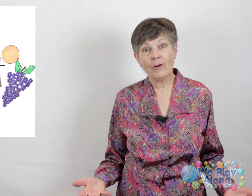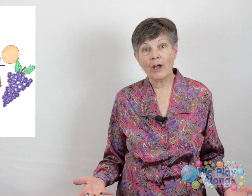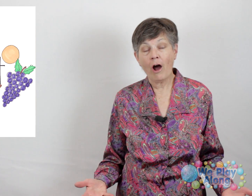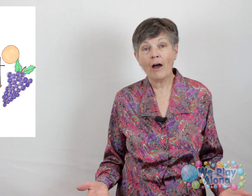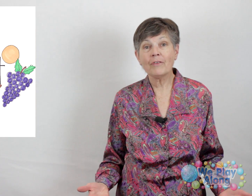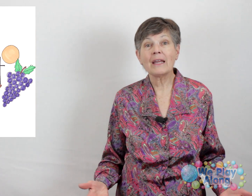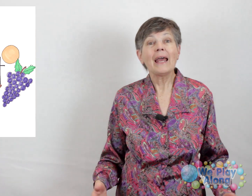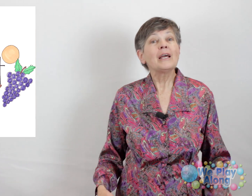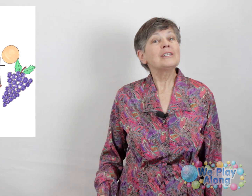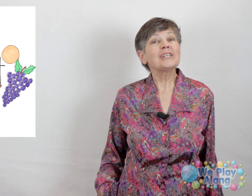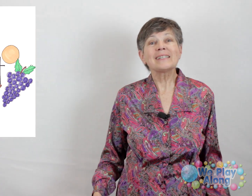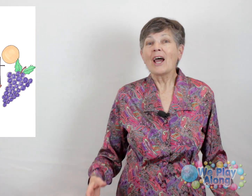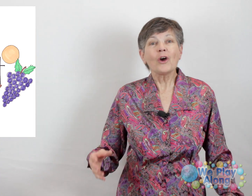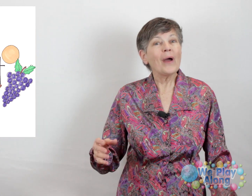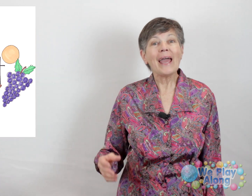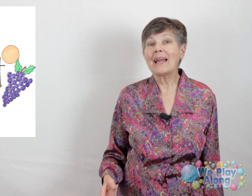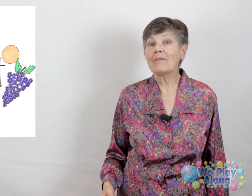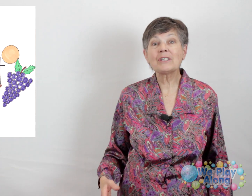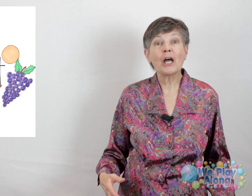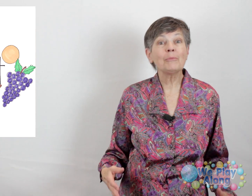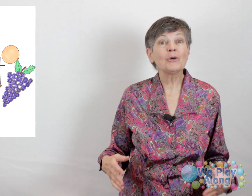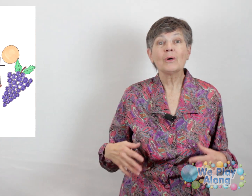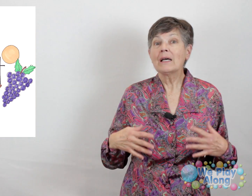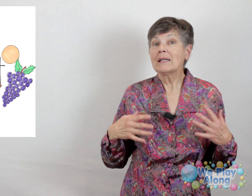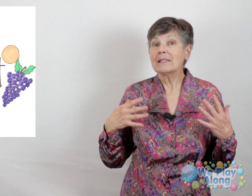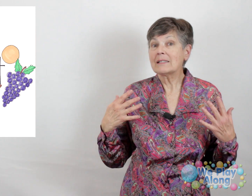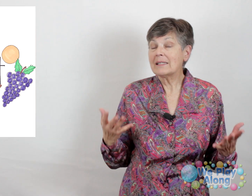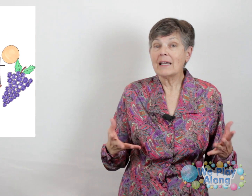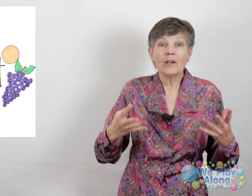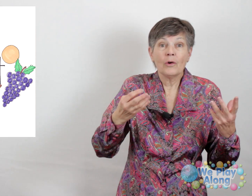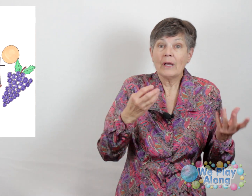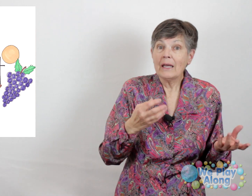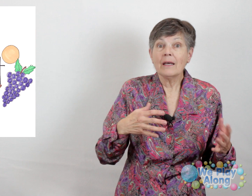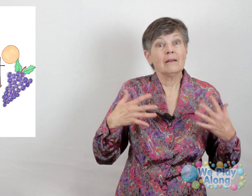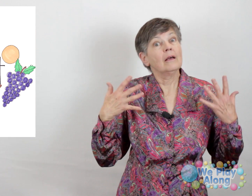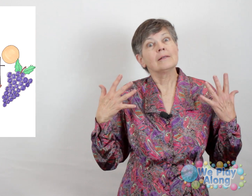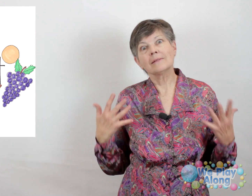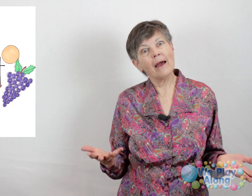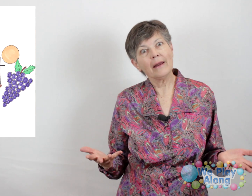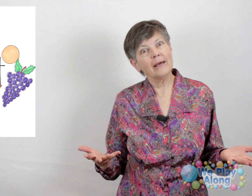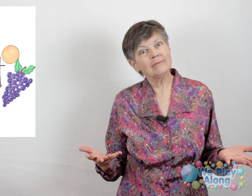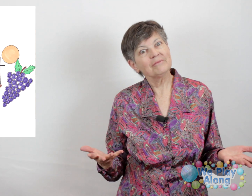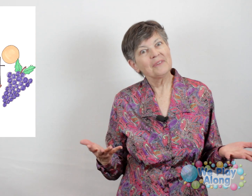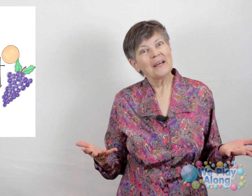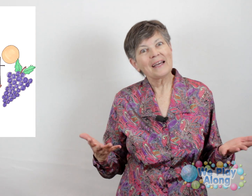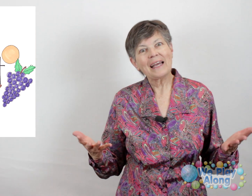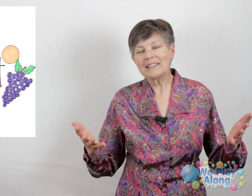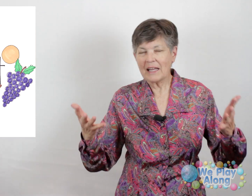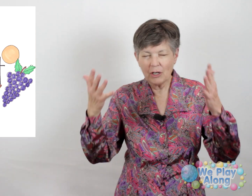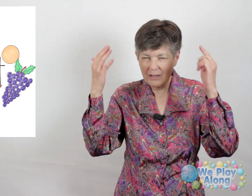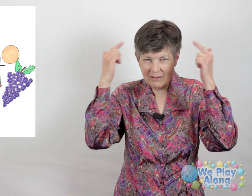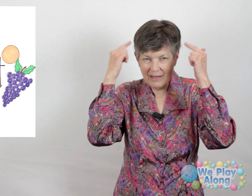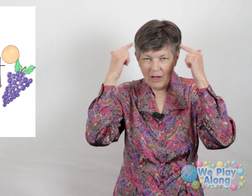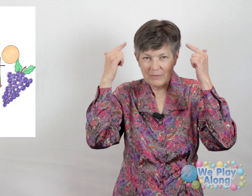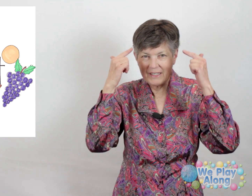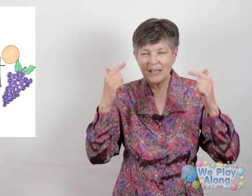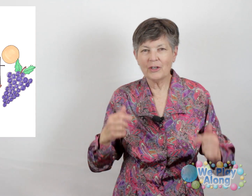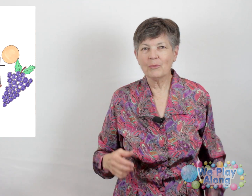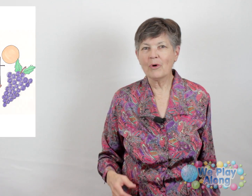very often, just go ahead and every time you see it or eat it, sign it, because then it'll help stick in your